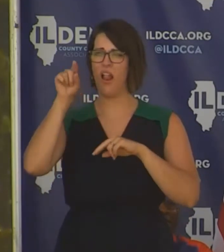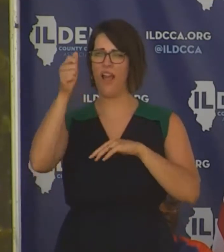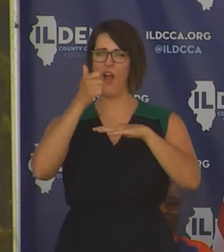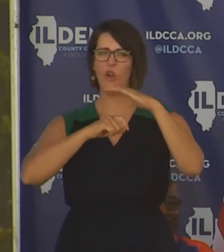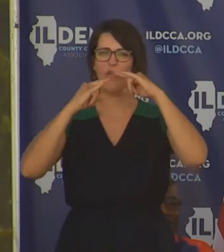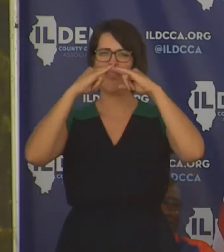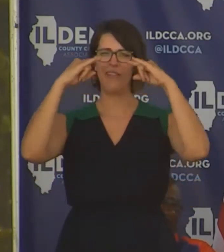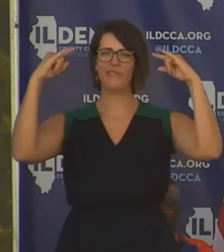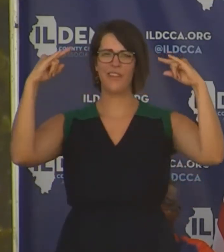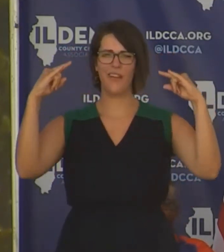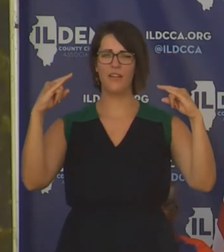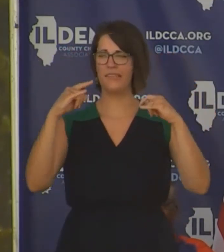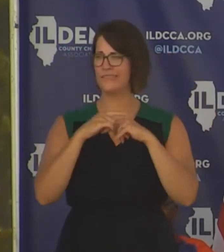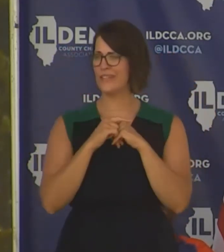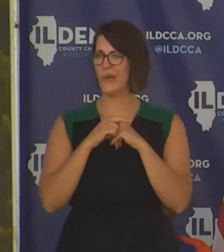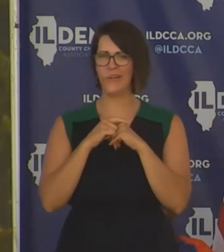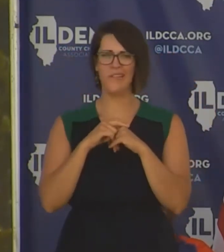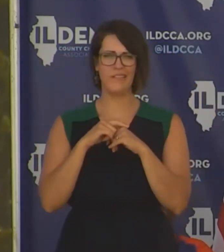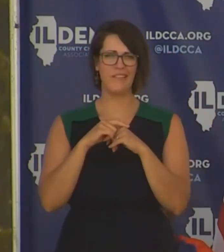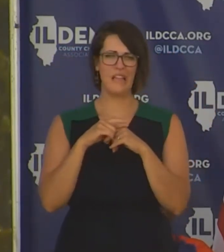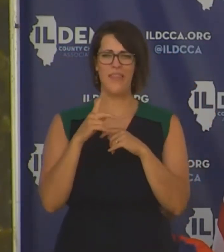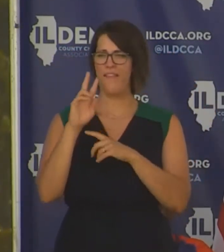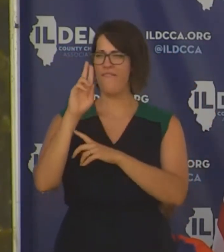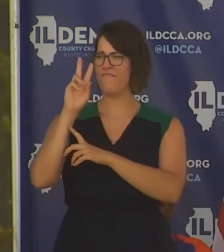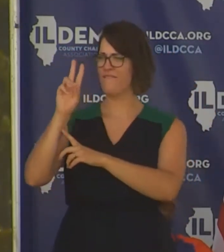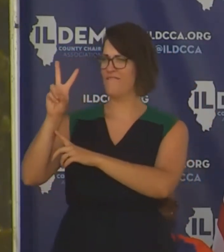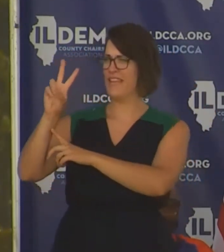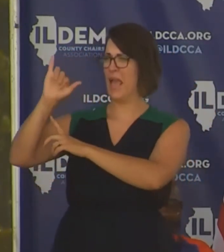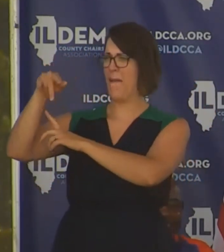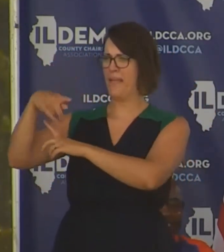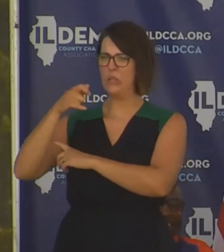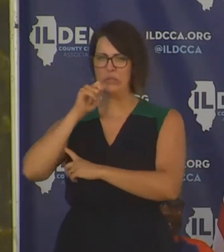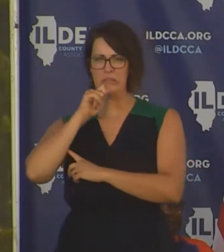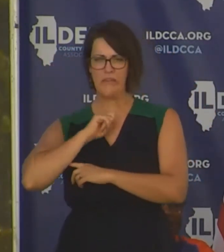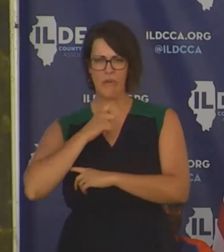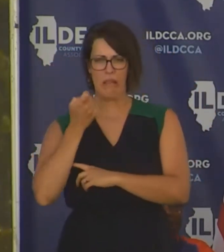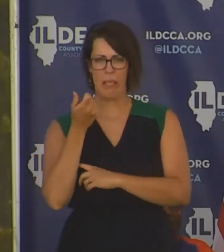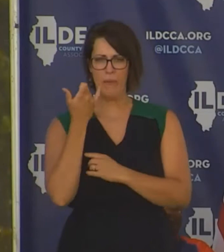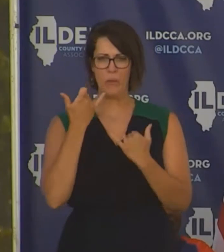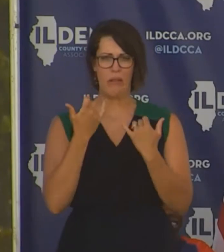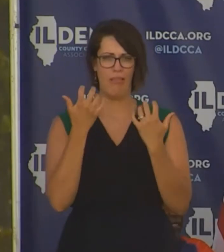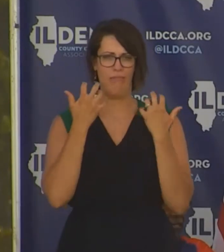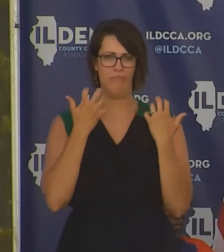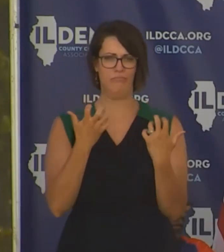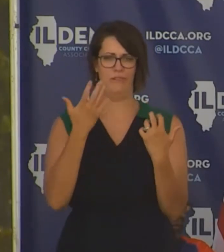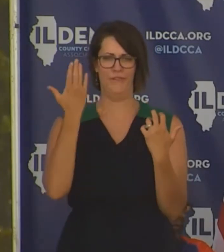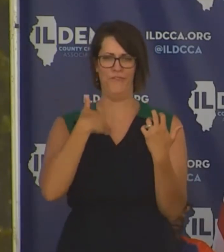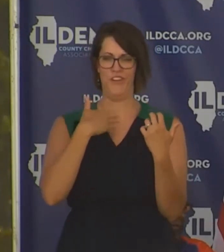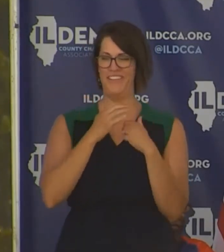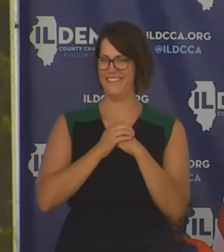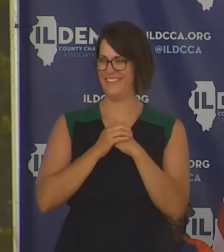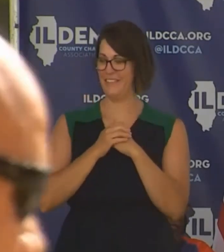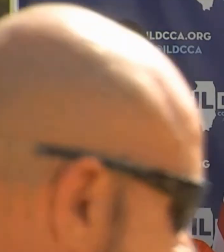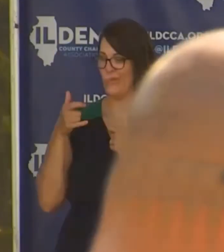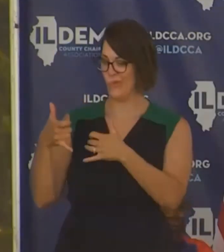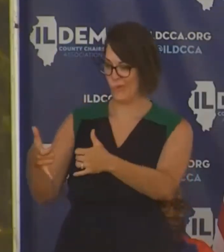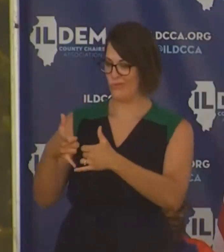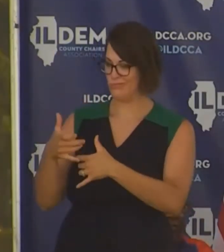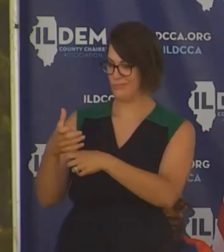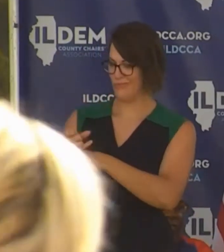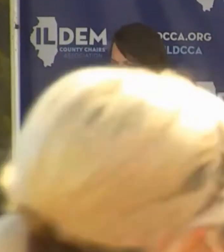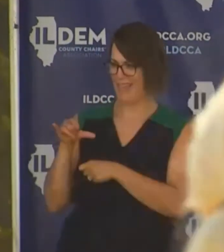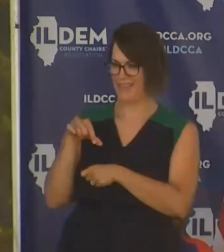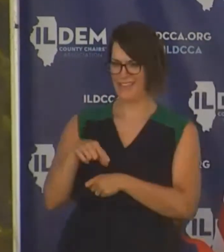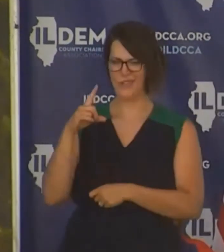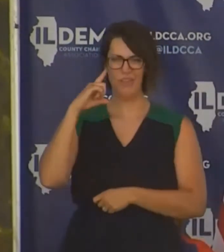here, so you VIPs are suffering a little bit today. You know, to receive an award like this, you